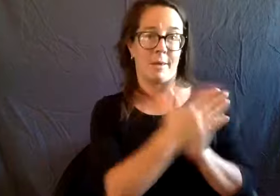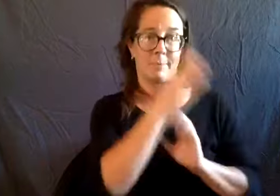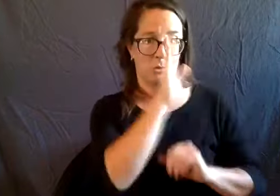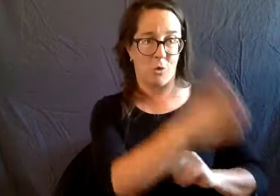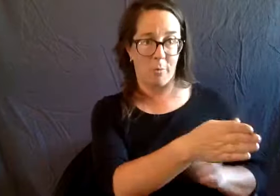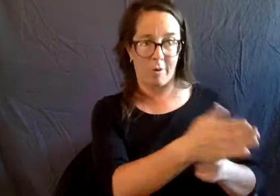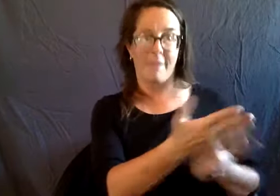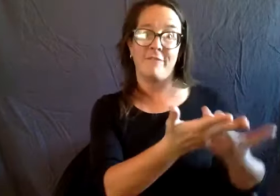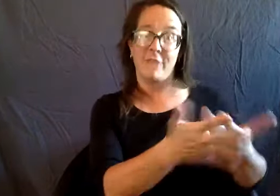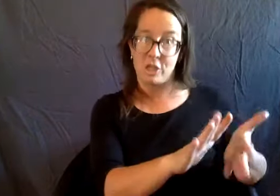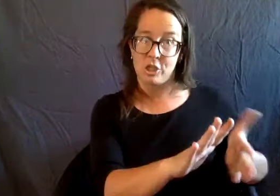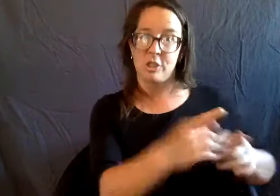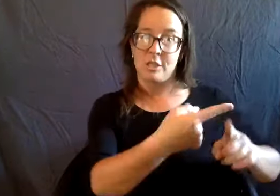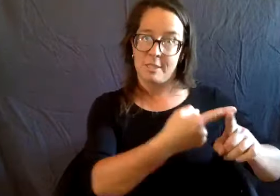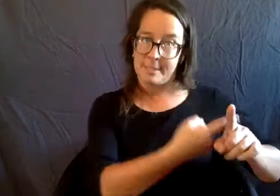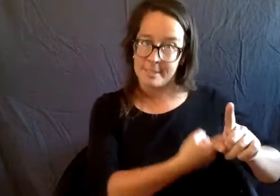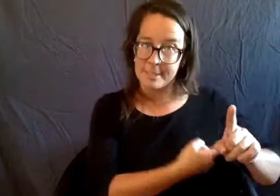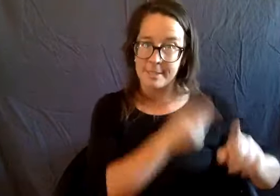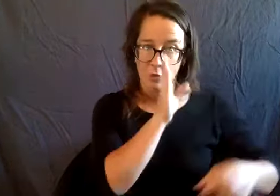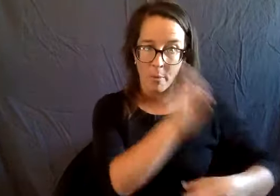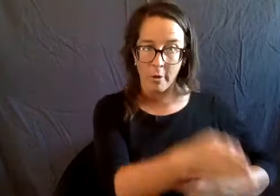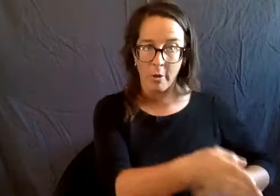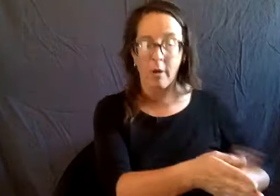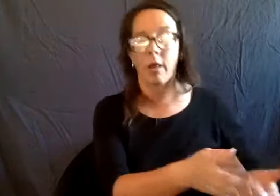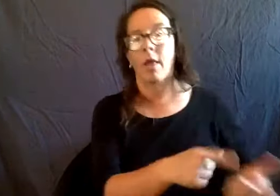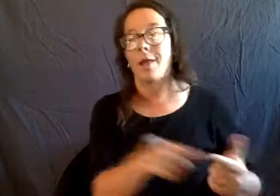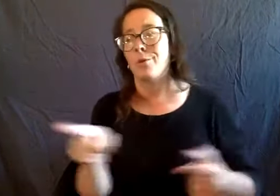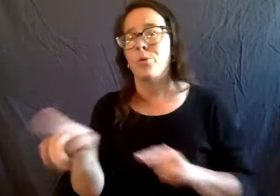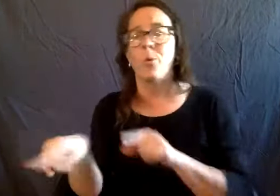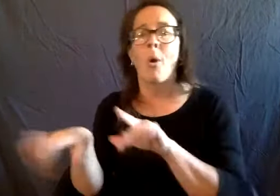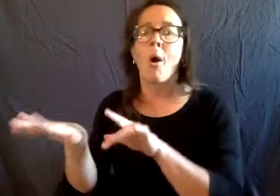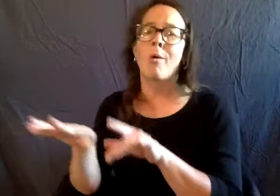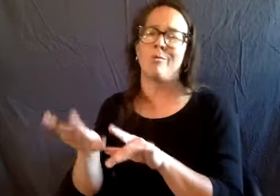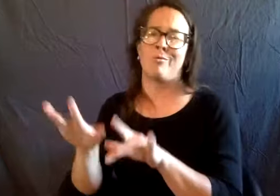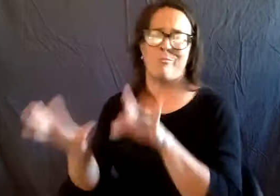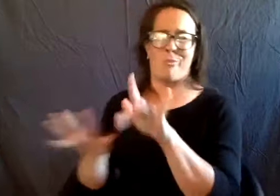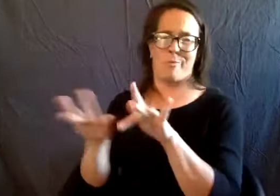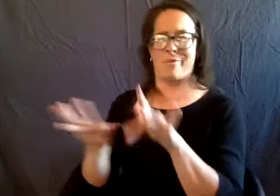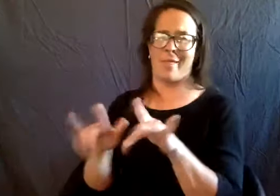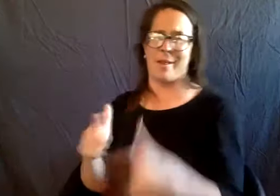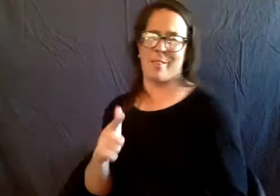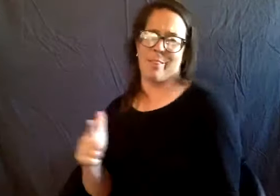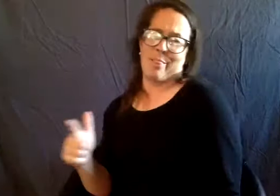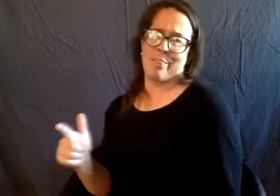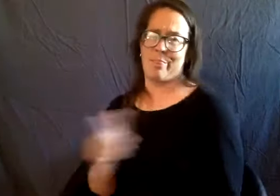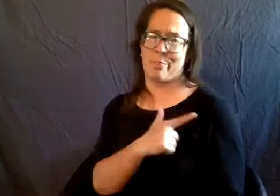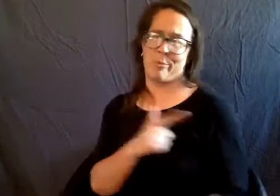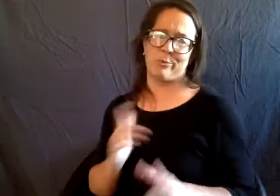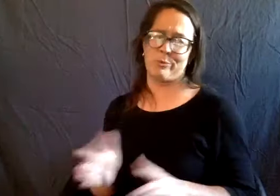he finishes these 30 days in the treatment center, and if he stays sober. And you need me. You poor, pathetic losers really need me. So